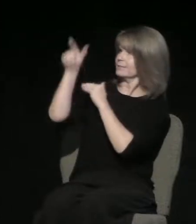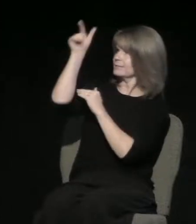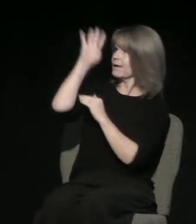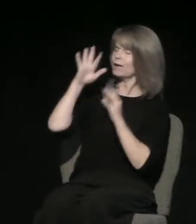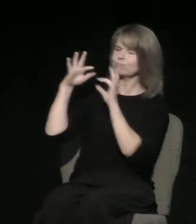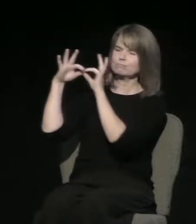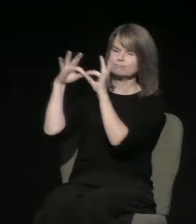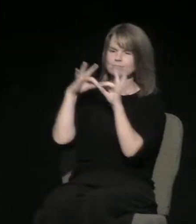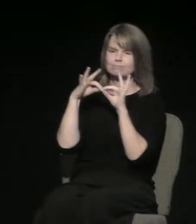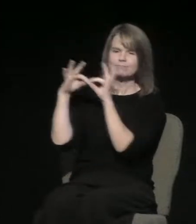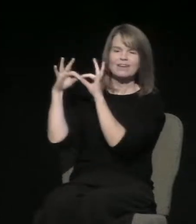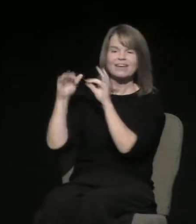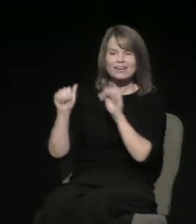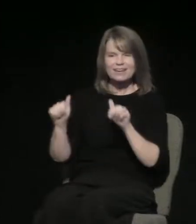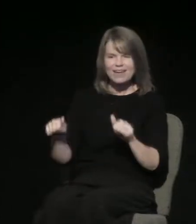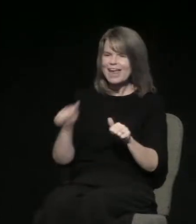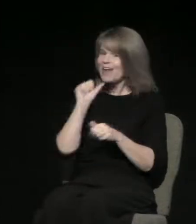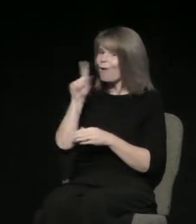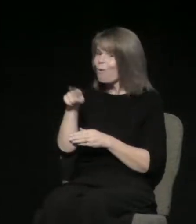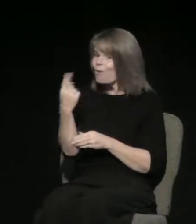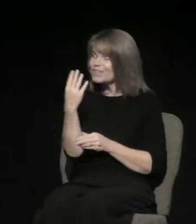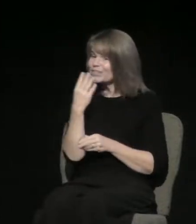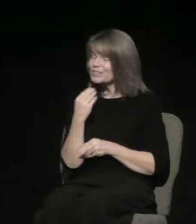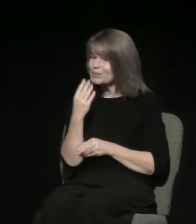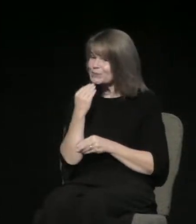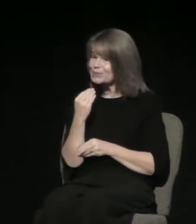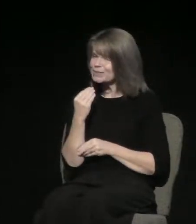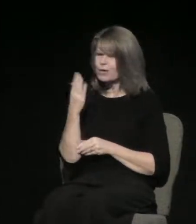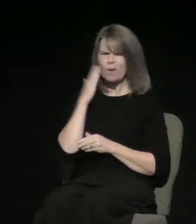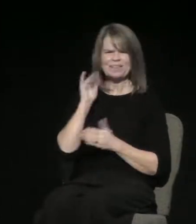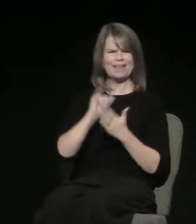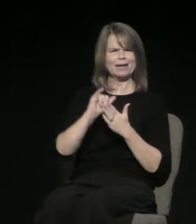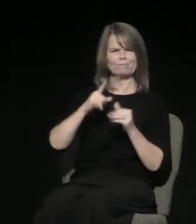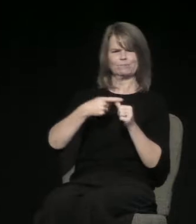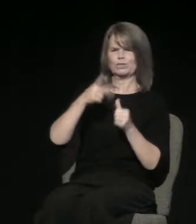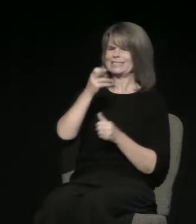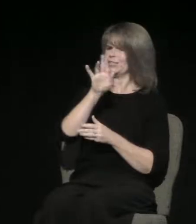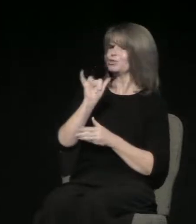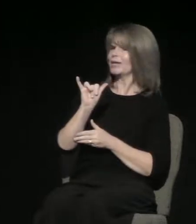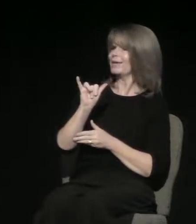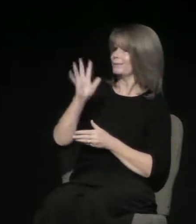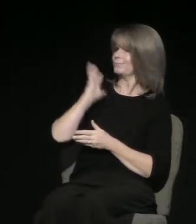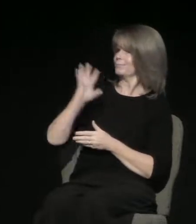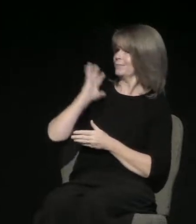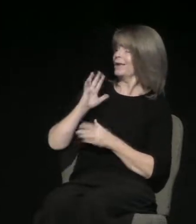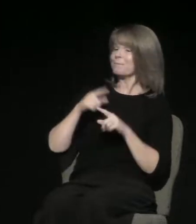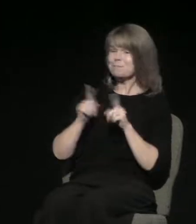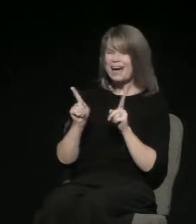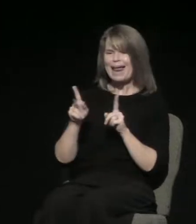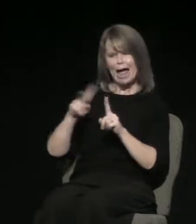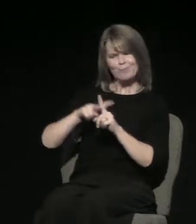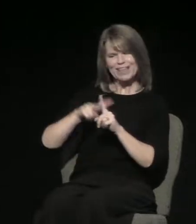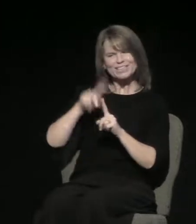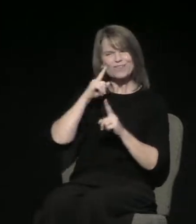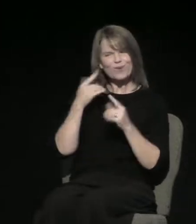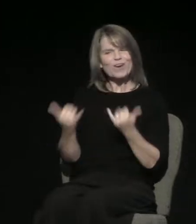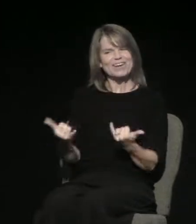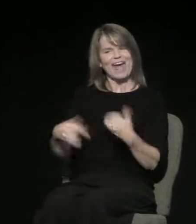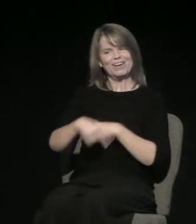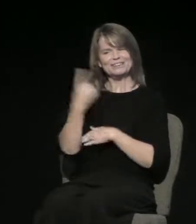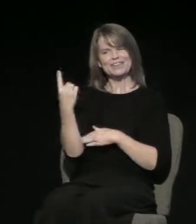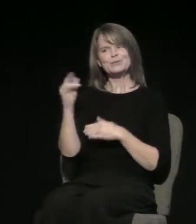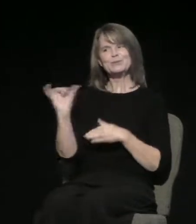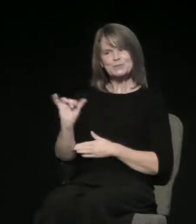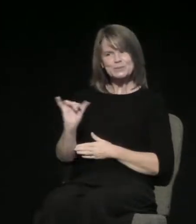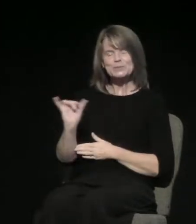is a First century message With a 21st century Application for you and me And here in the church We need to understand